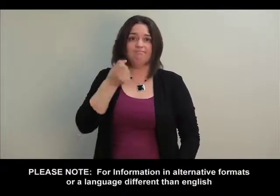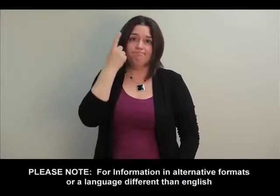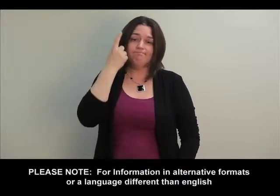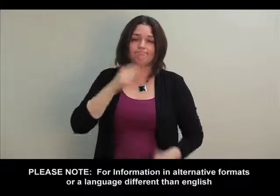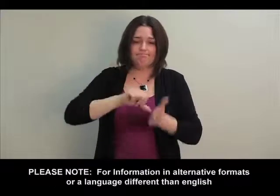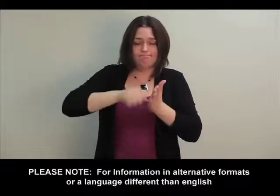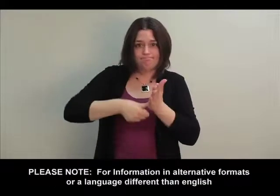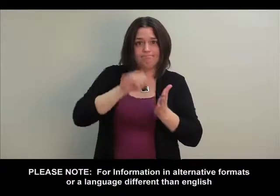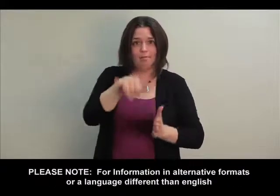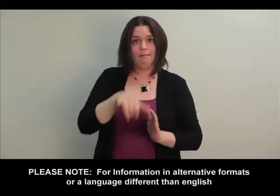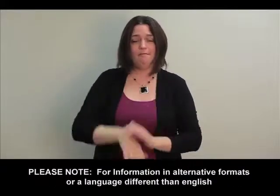Please note,